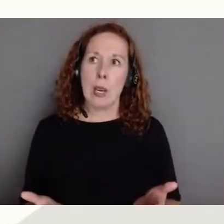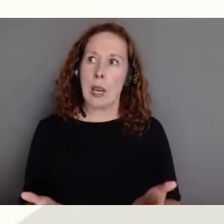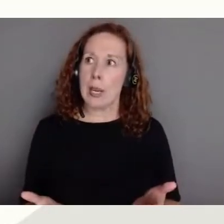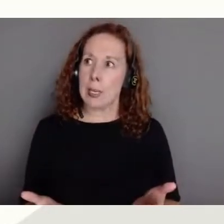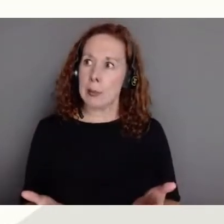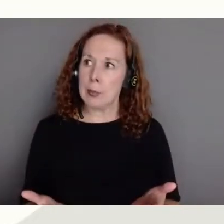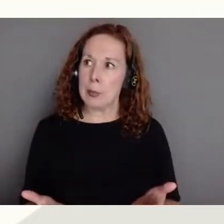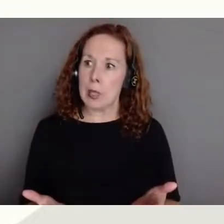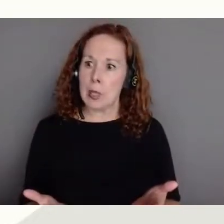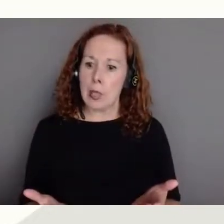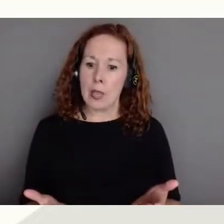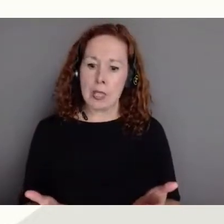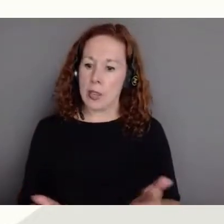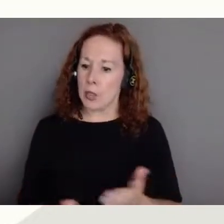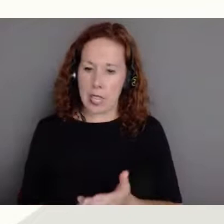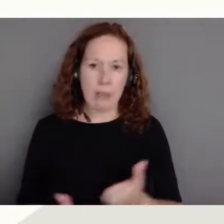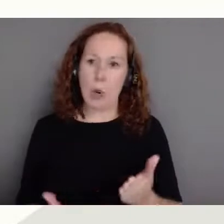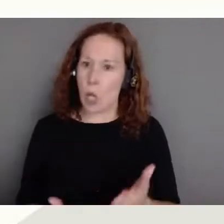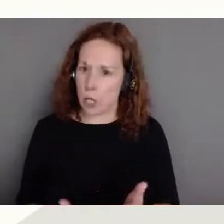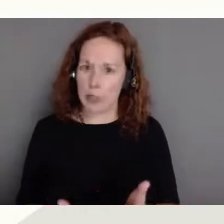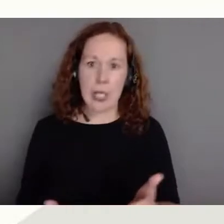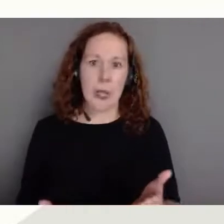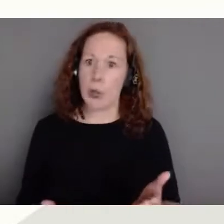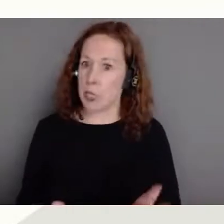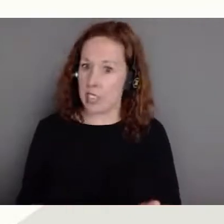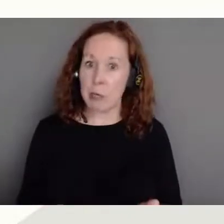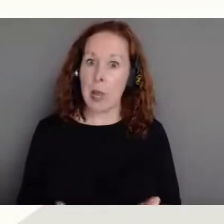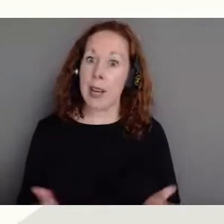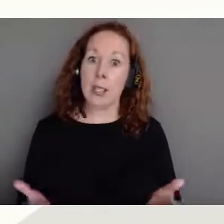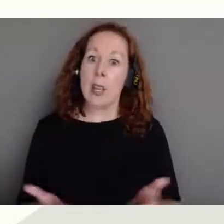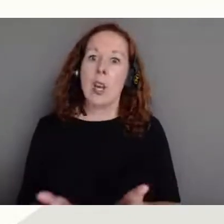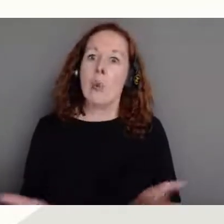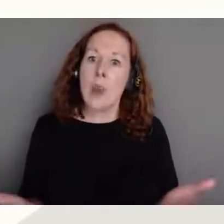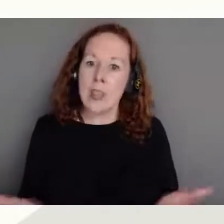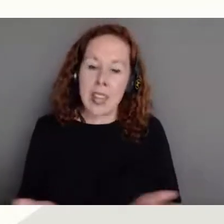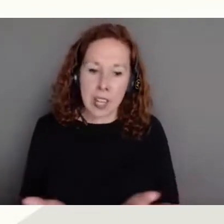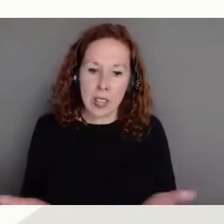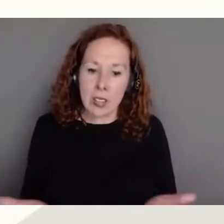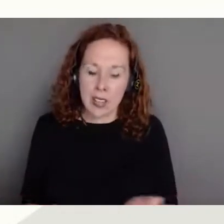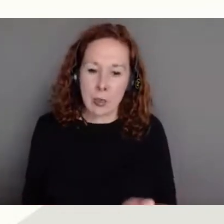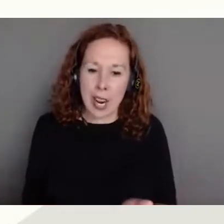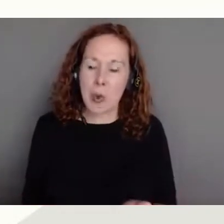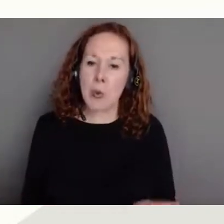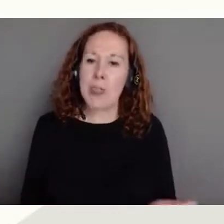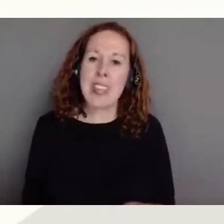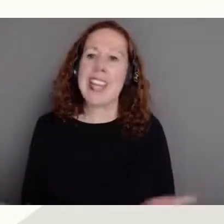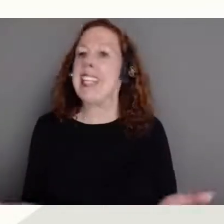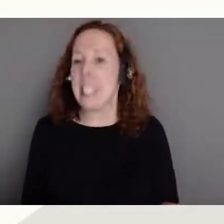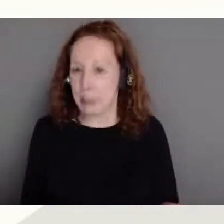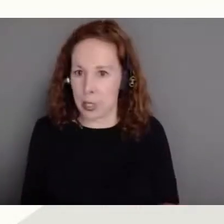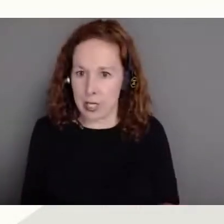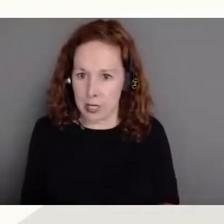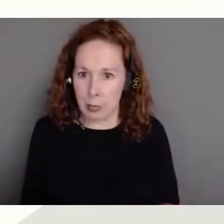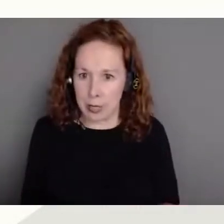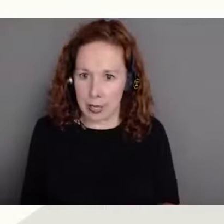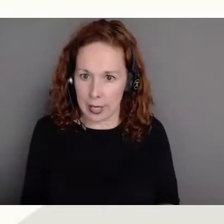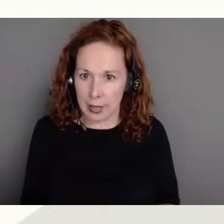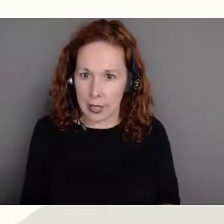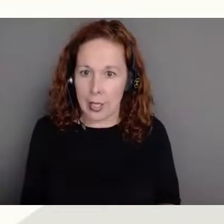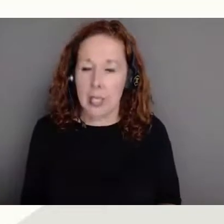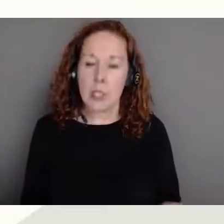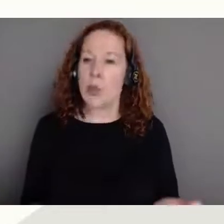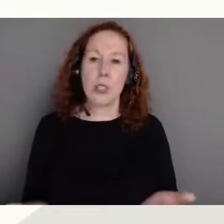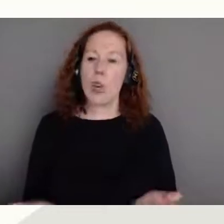what that's either deaf or hard of hearing or deaf Mhm. blind, what they're how what they need for